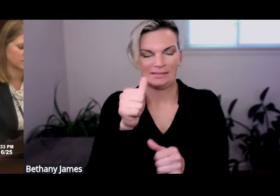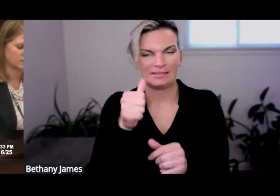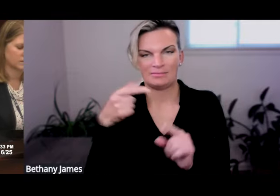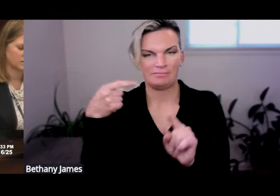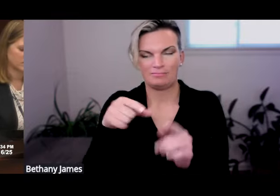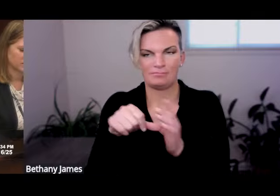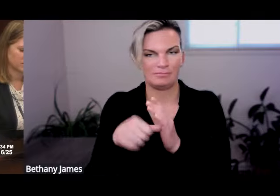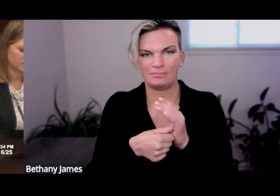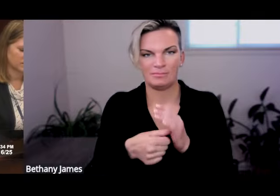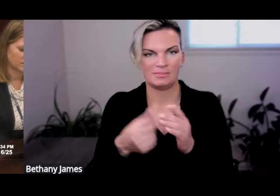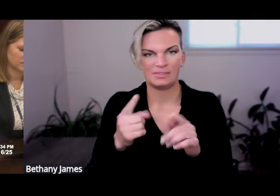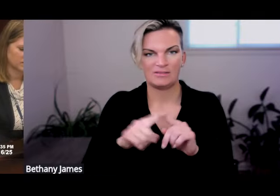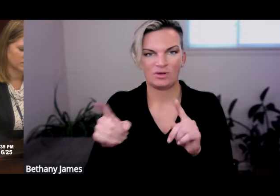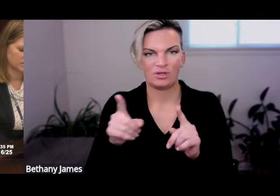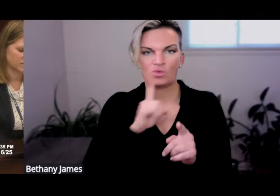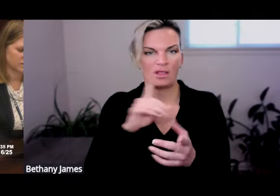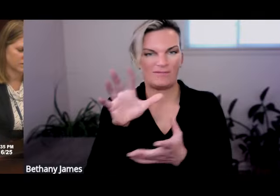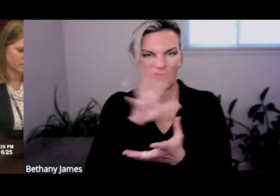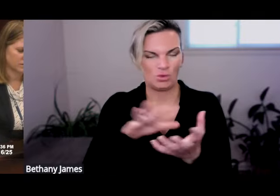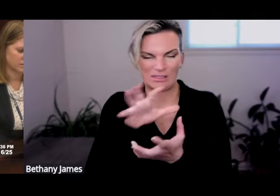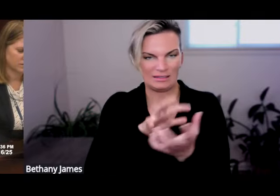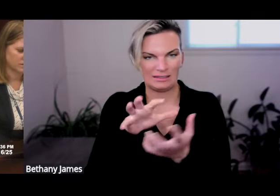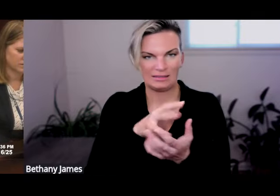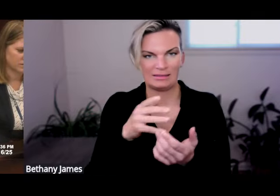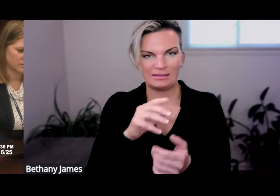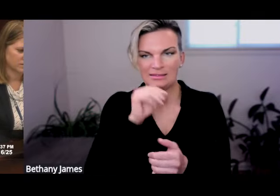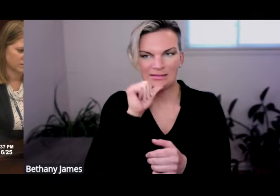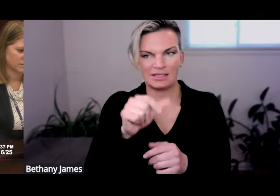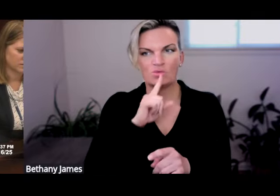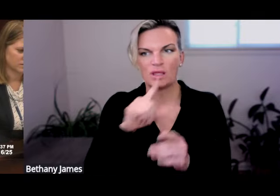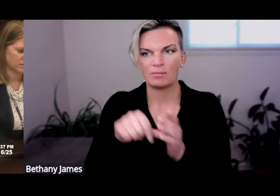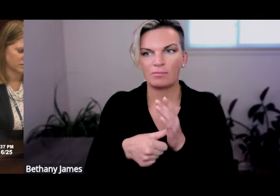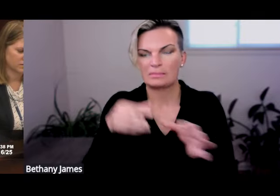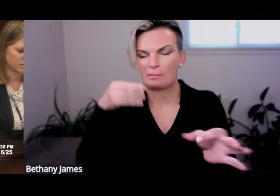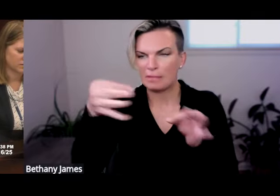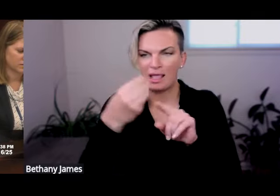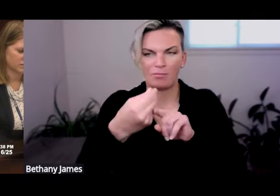that It's doesn't really way too confusing. get at like what it does to me.